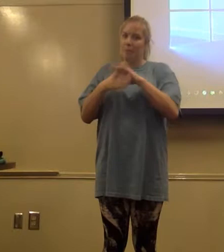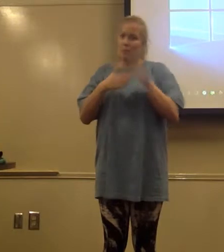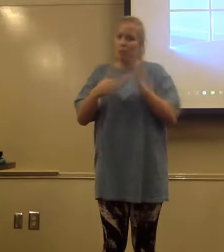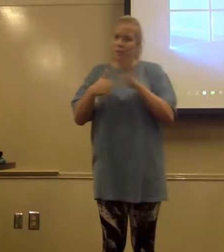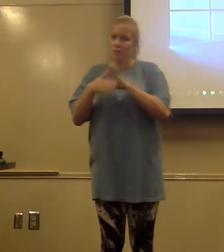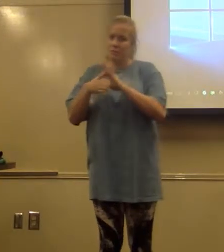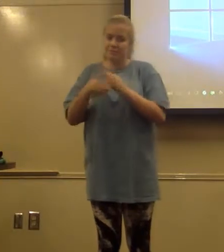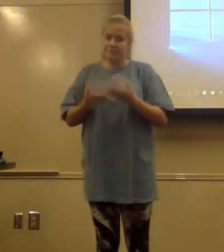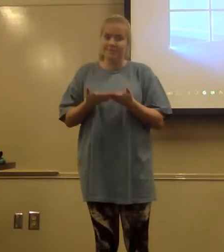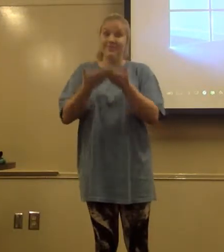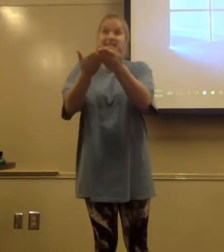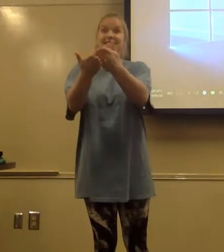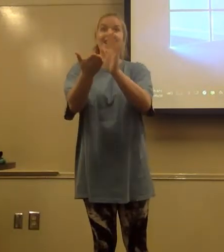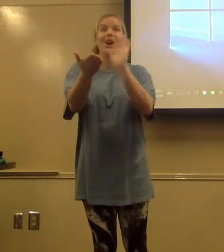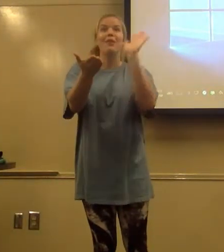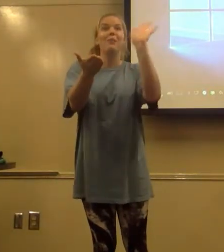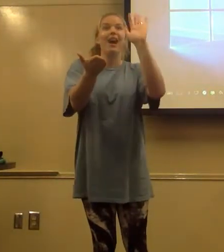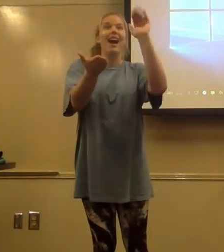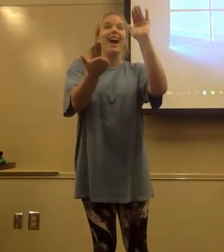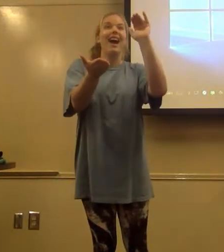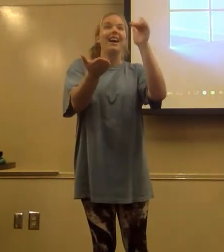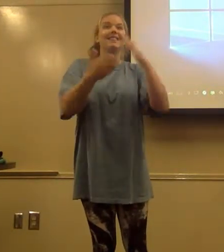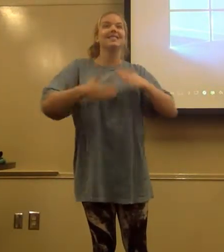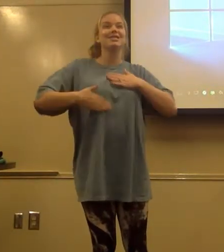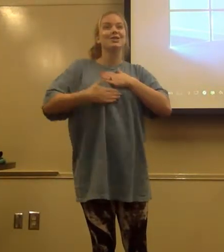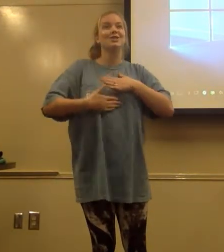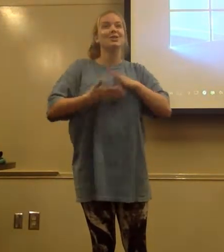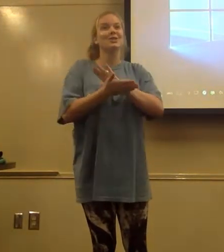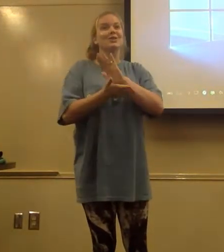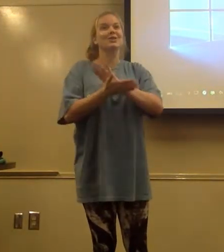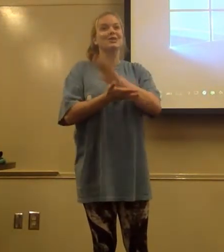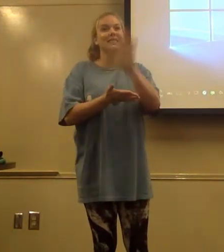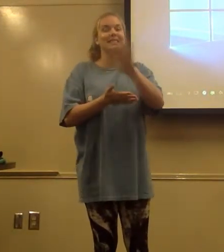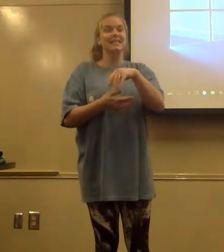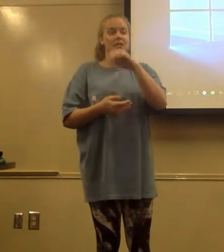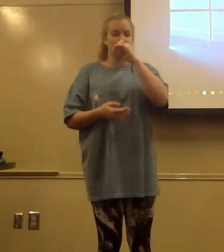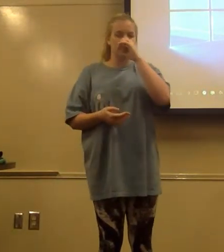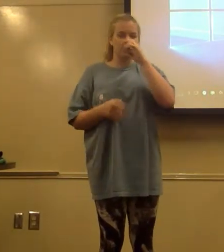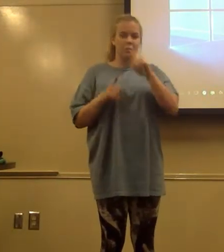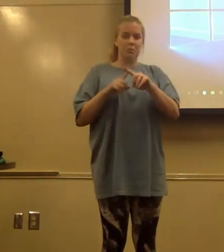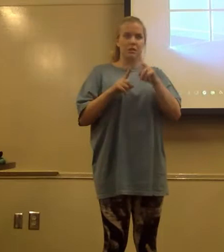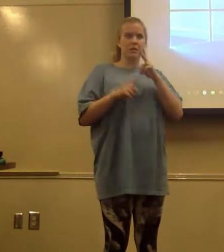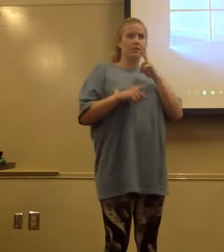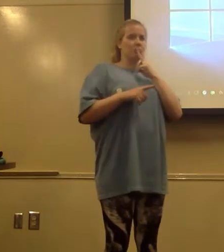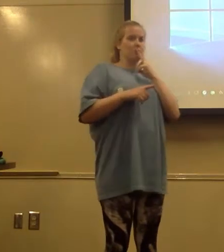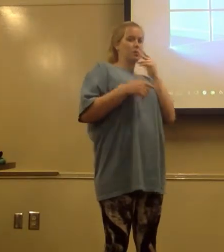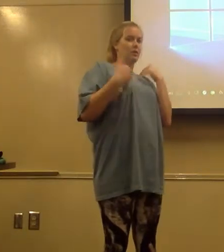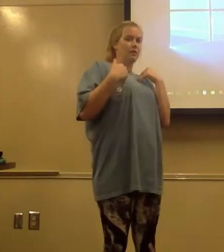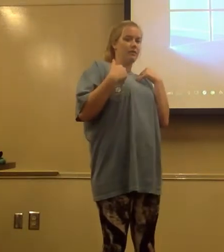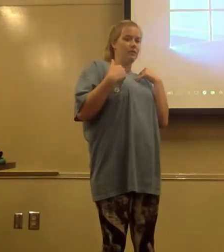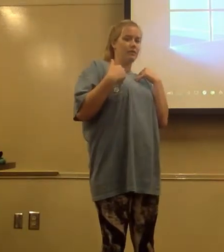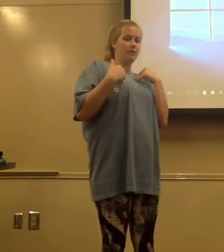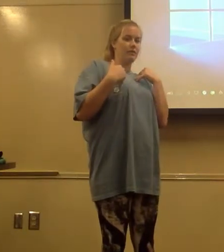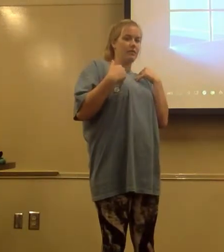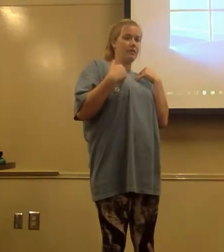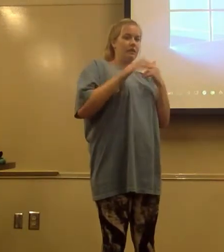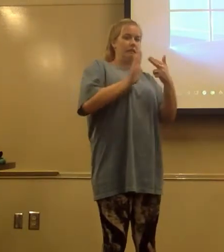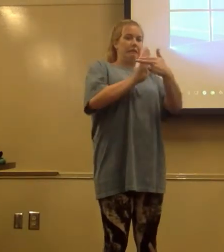meat products. We regulate tobacco. There are warning labels on tobacco. There should be similar regulations to